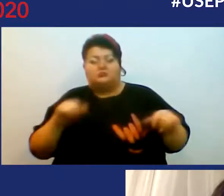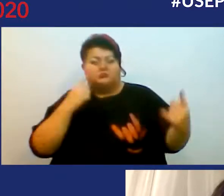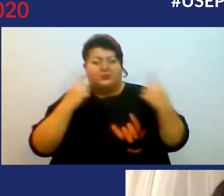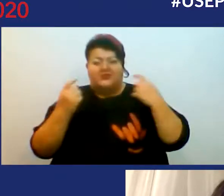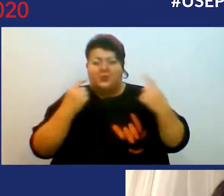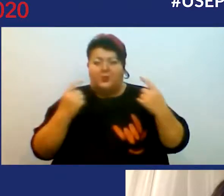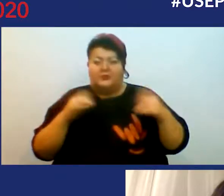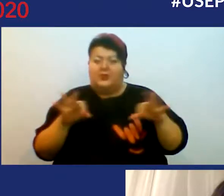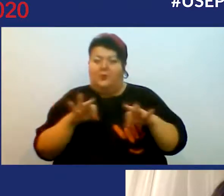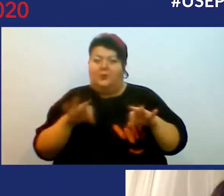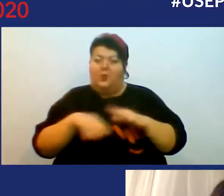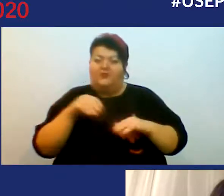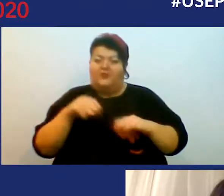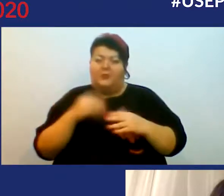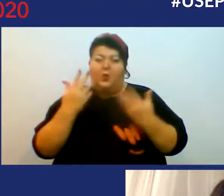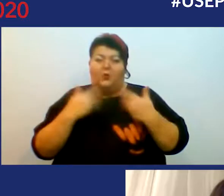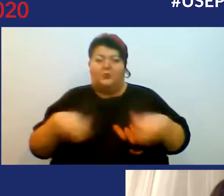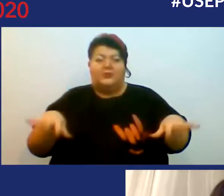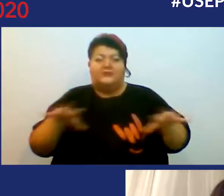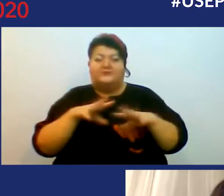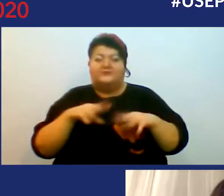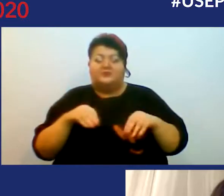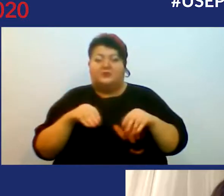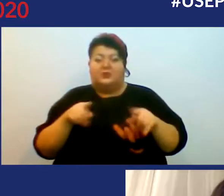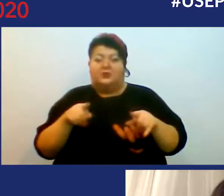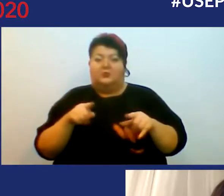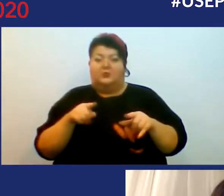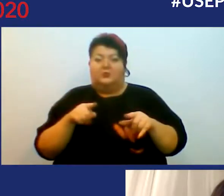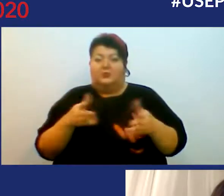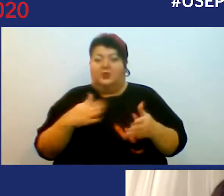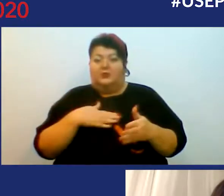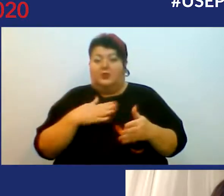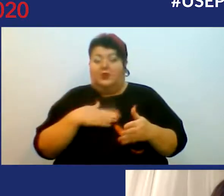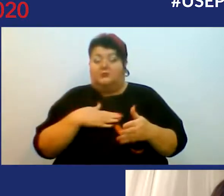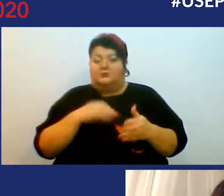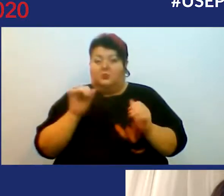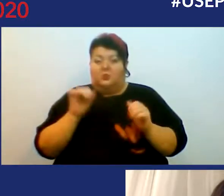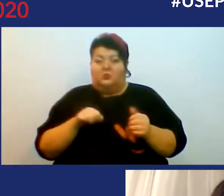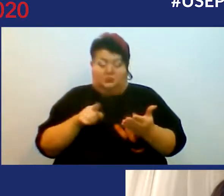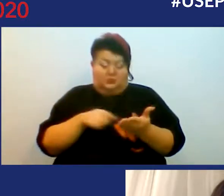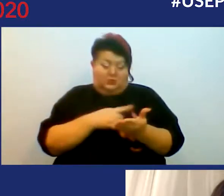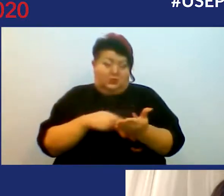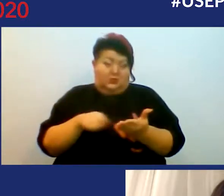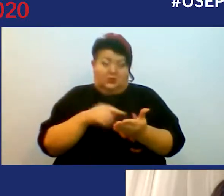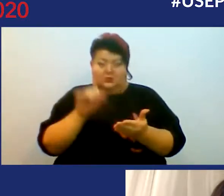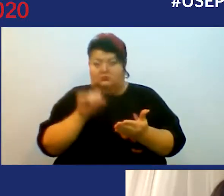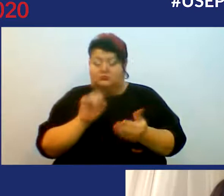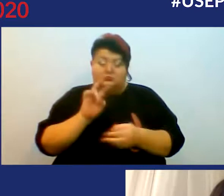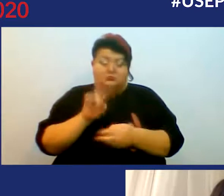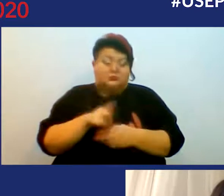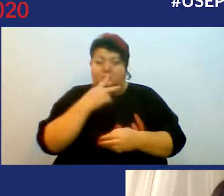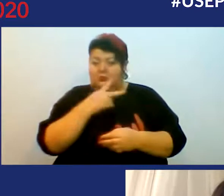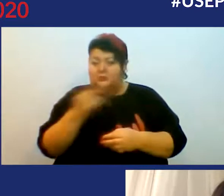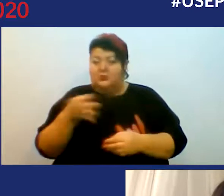our devices and in some cases on lockdown. It's been very important when you can't have these big campaign